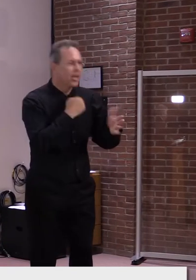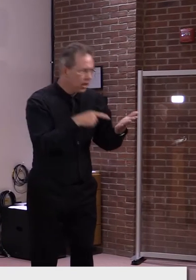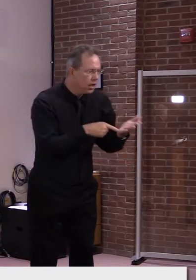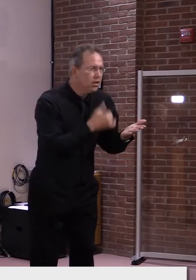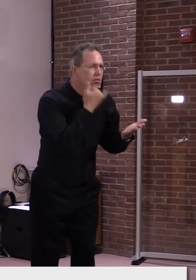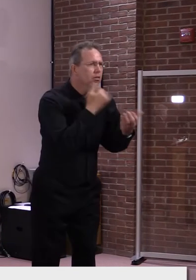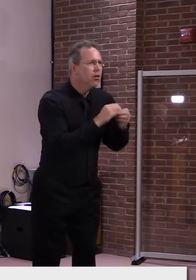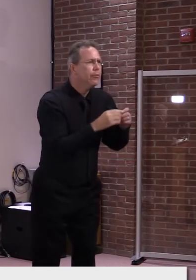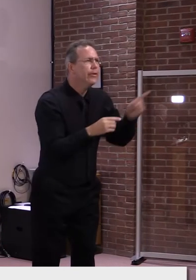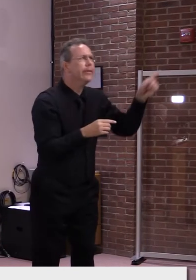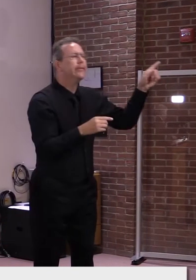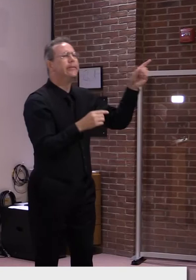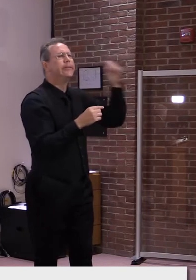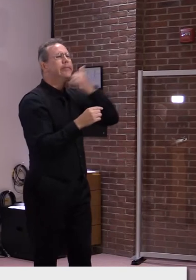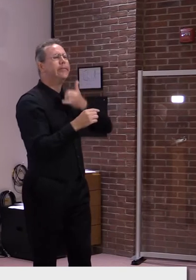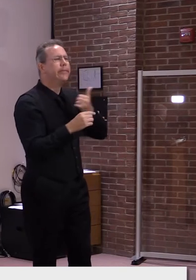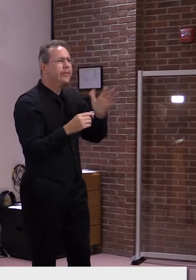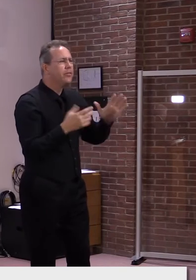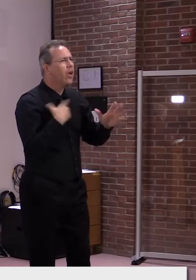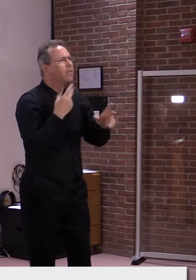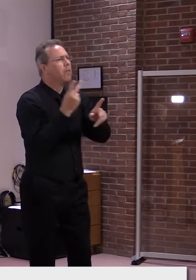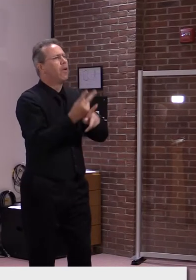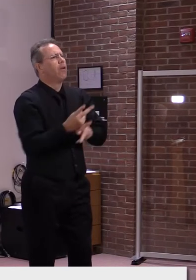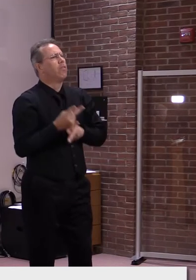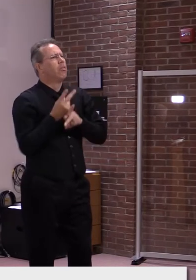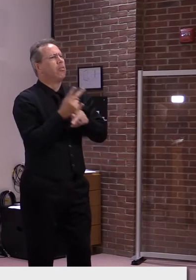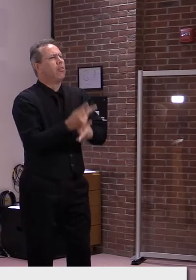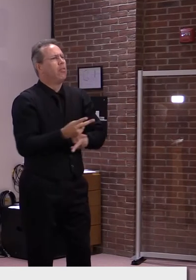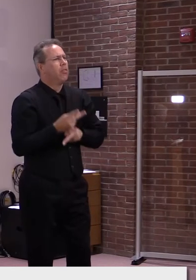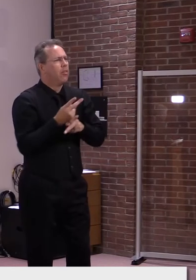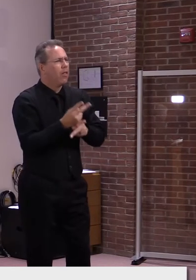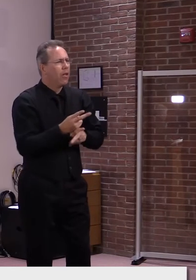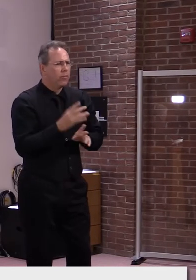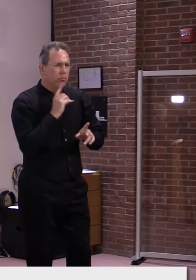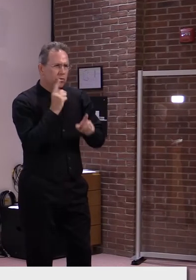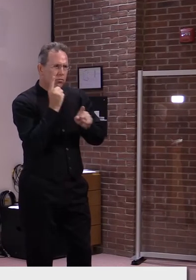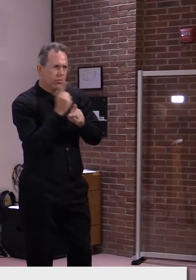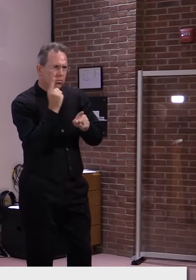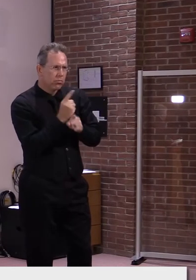very diligent in looking at this and moving forward. And so